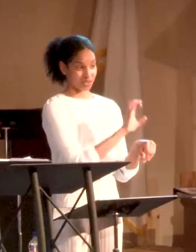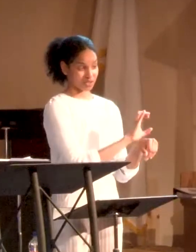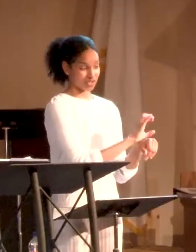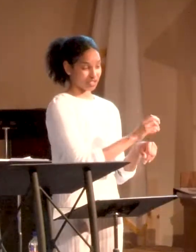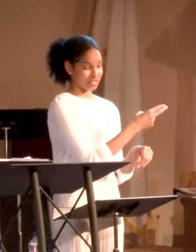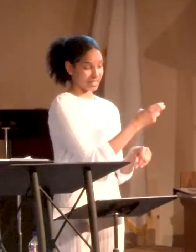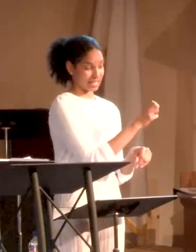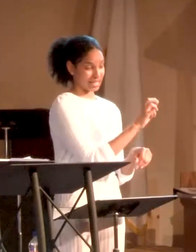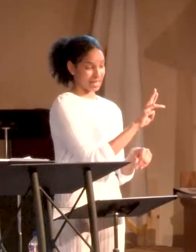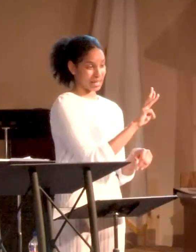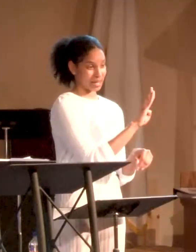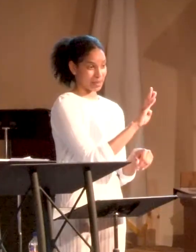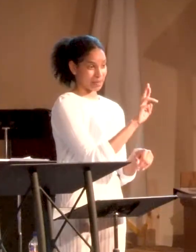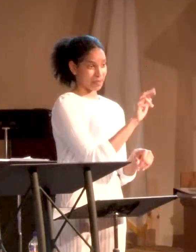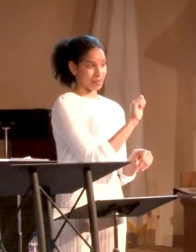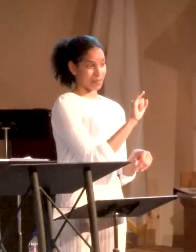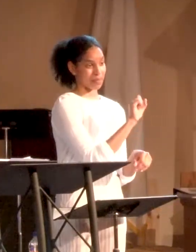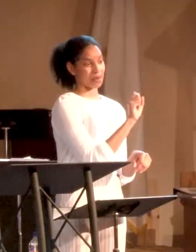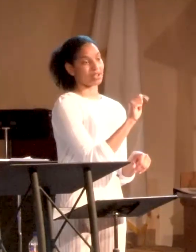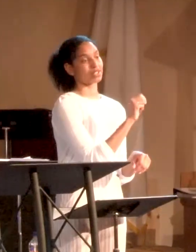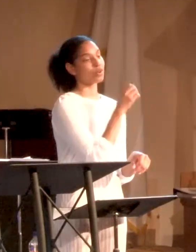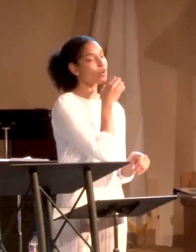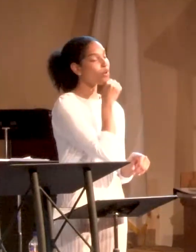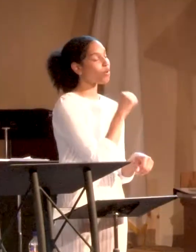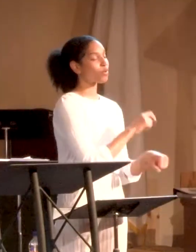old-timers simply